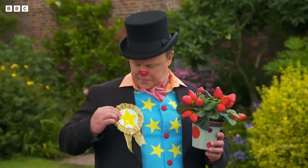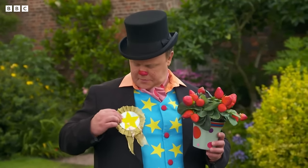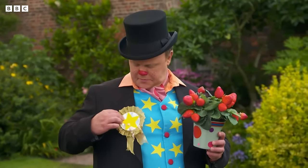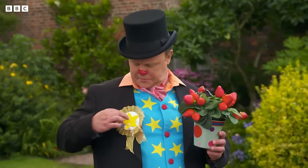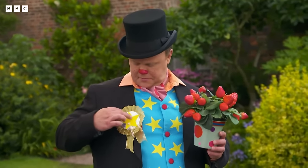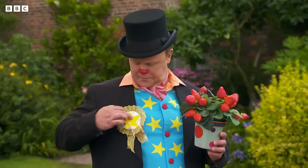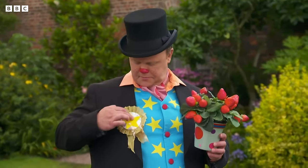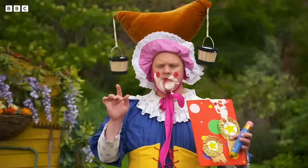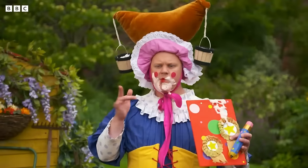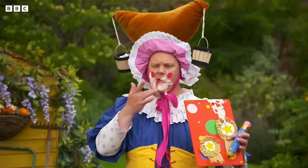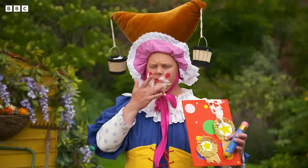But